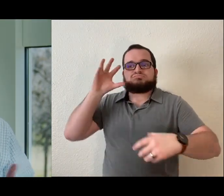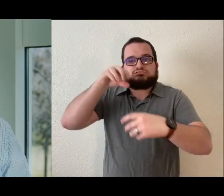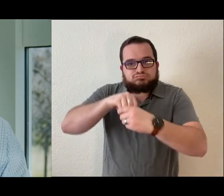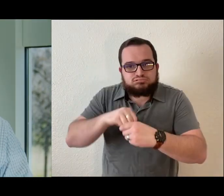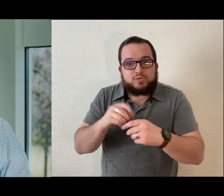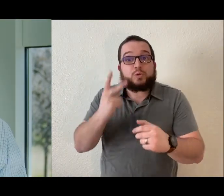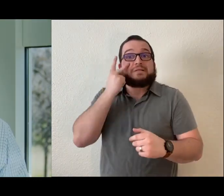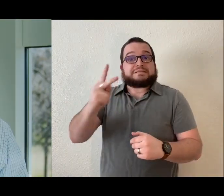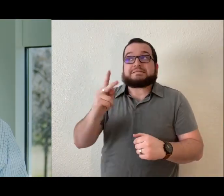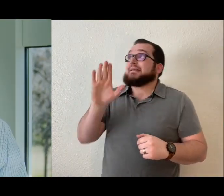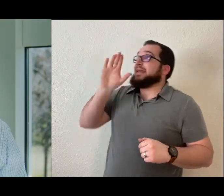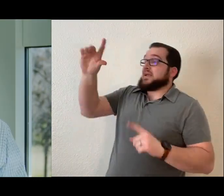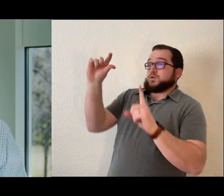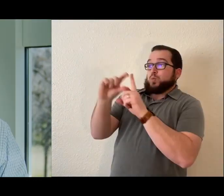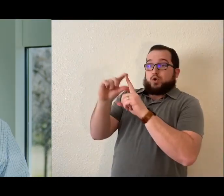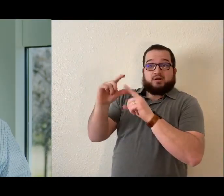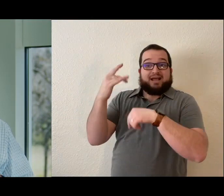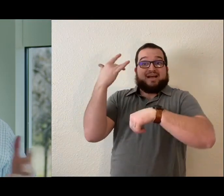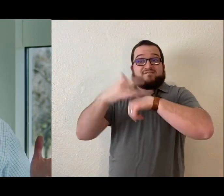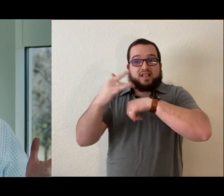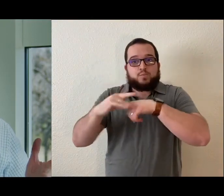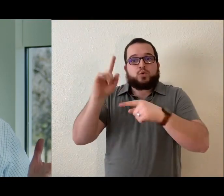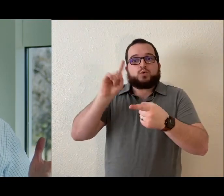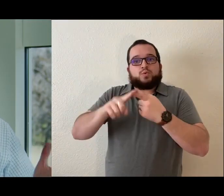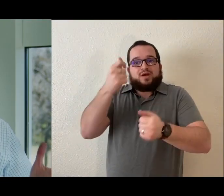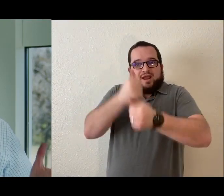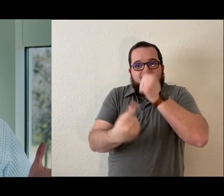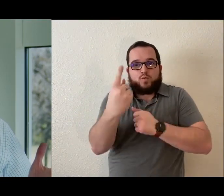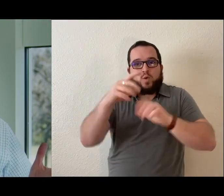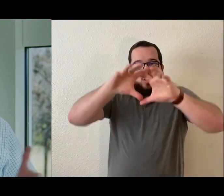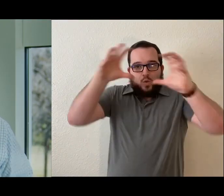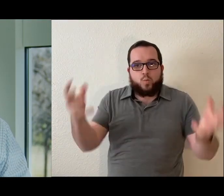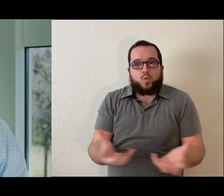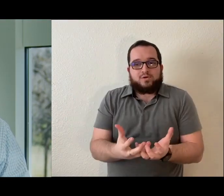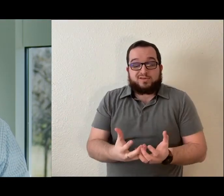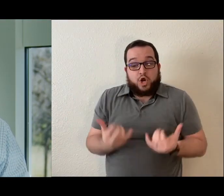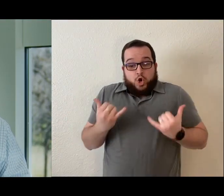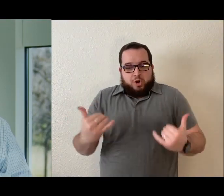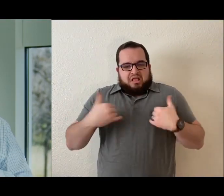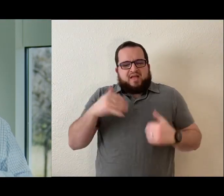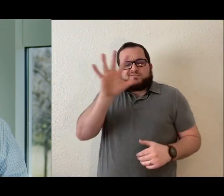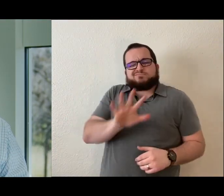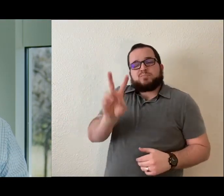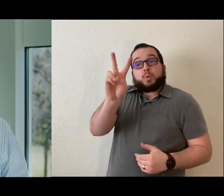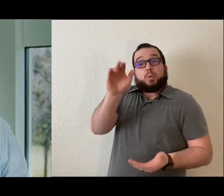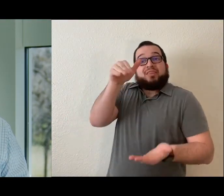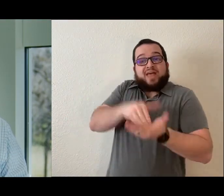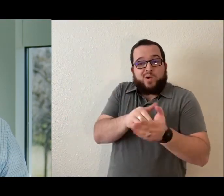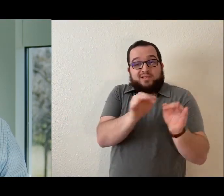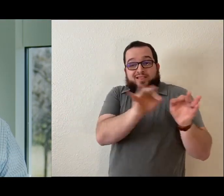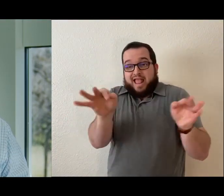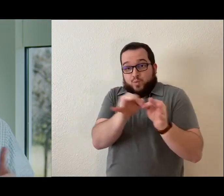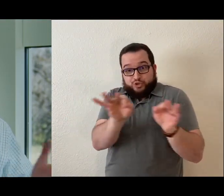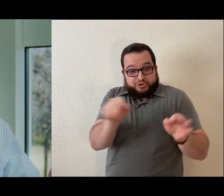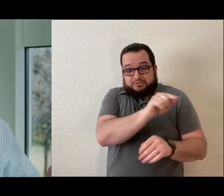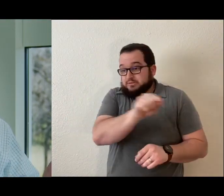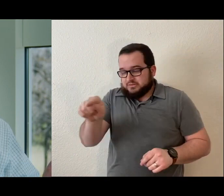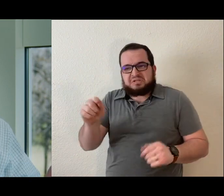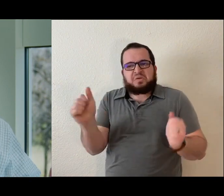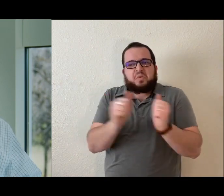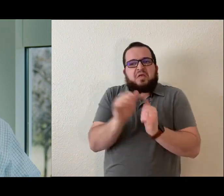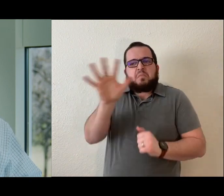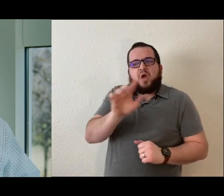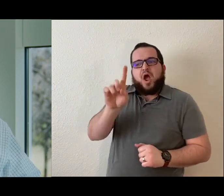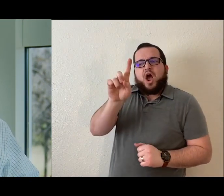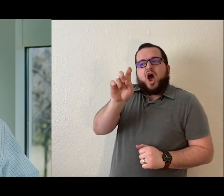for seeing God's Word made available to everyone around the world. Currently, there are nearly 2,000 languages